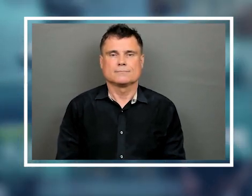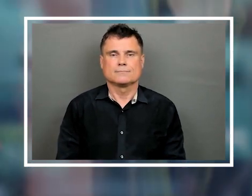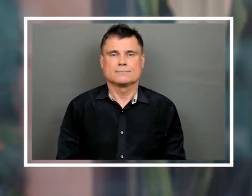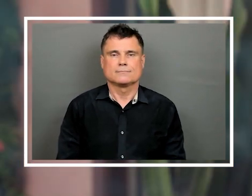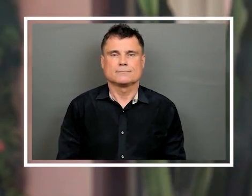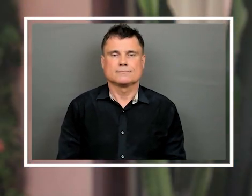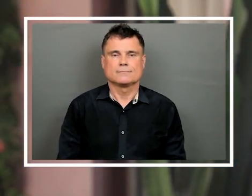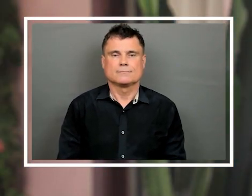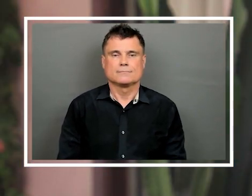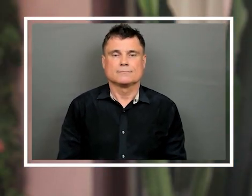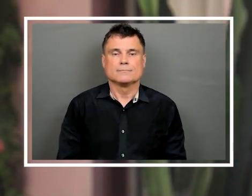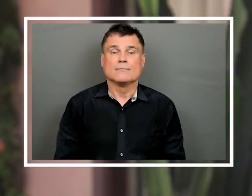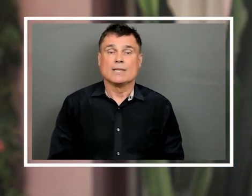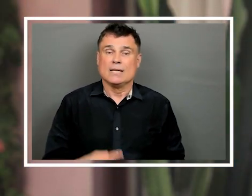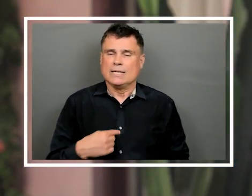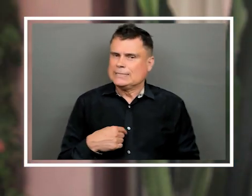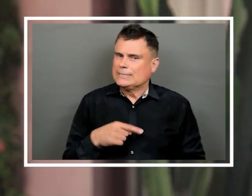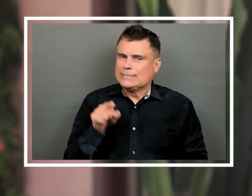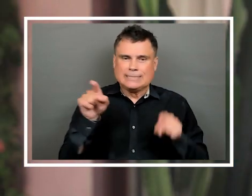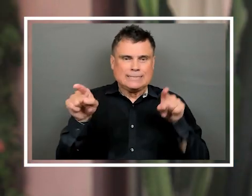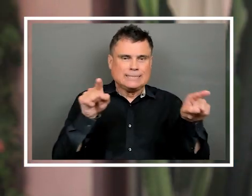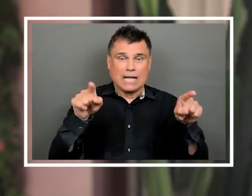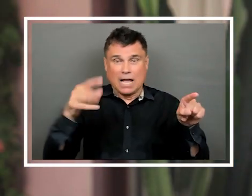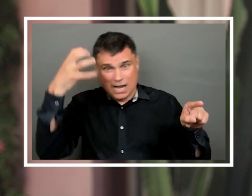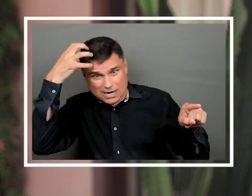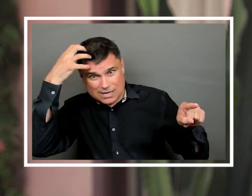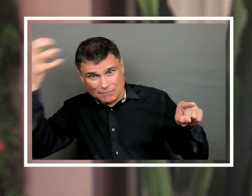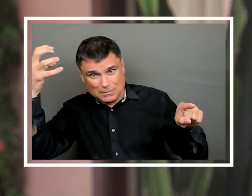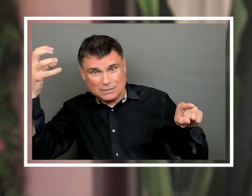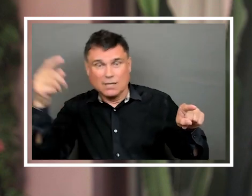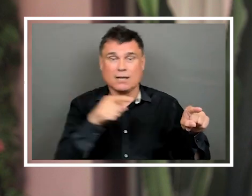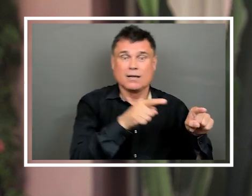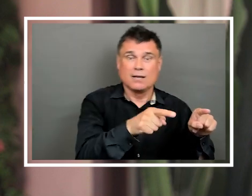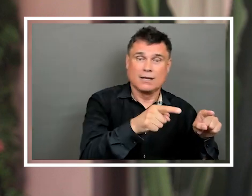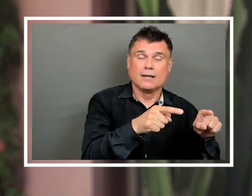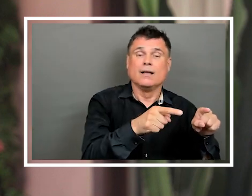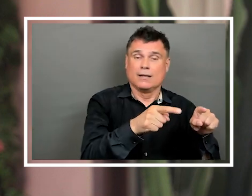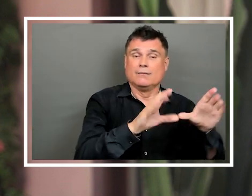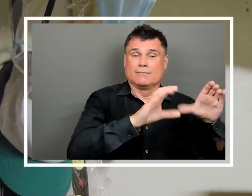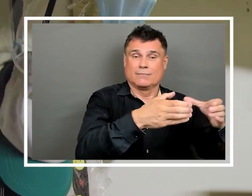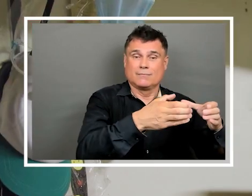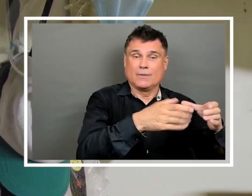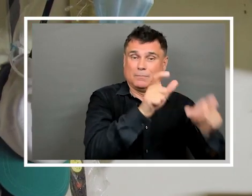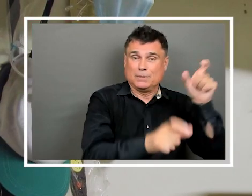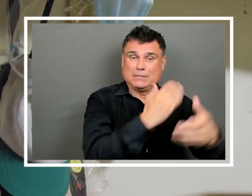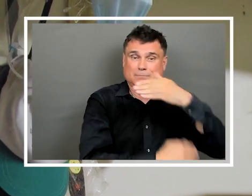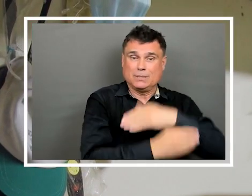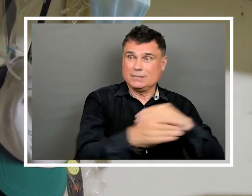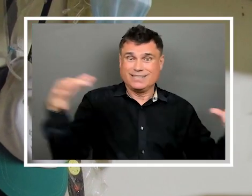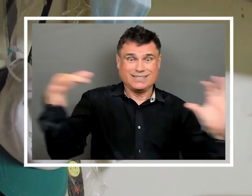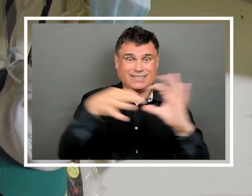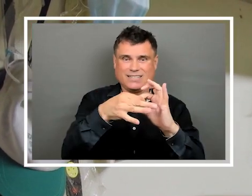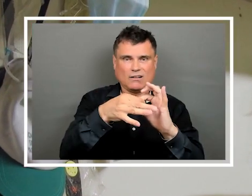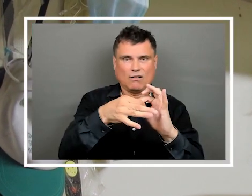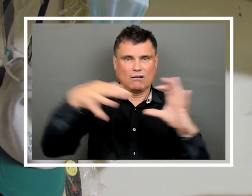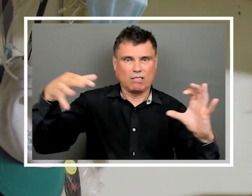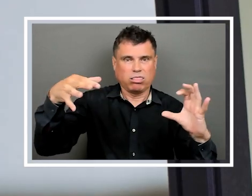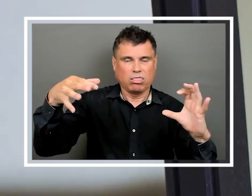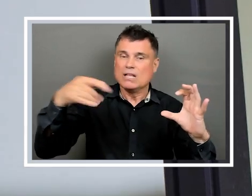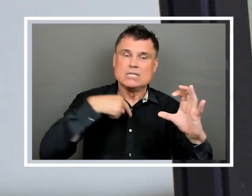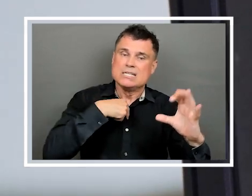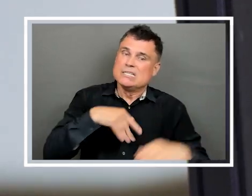Peru. Nos falta esa articulación. We're missing engagement between the government and organizations of persons with